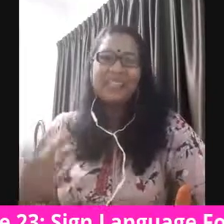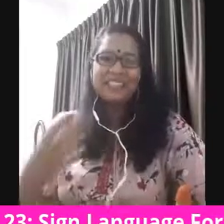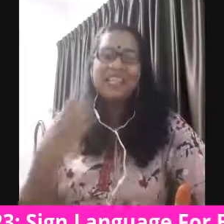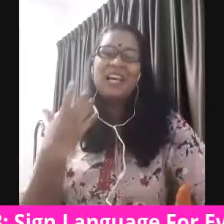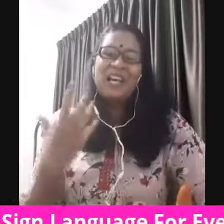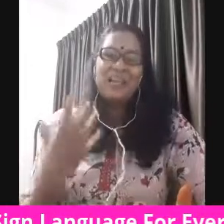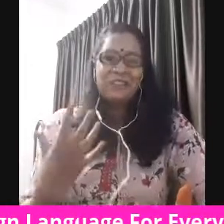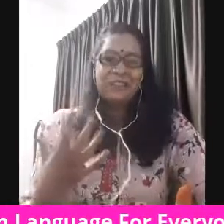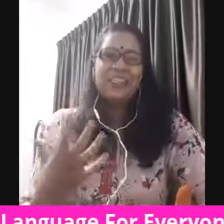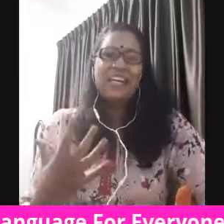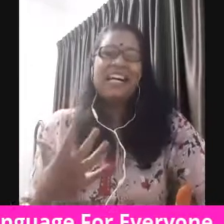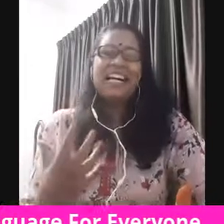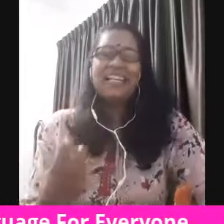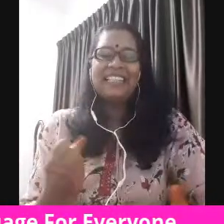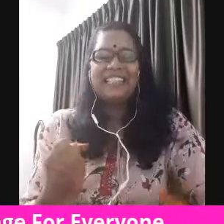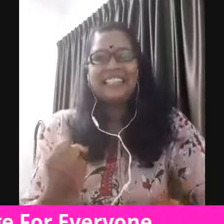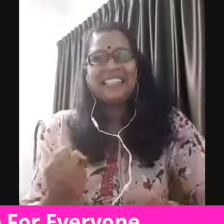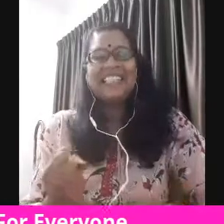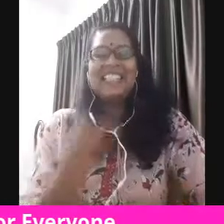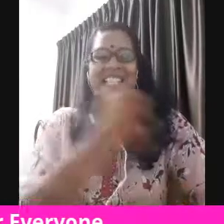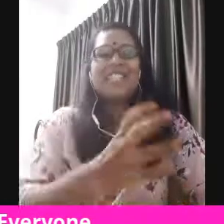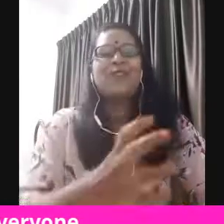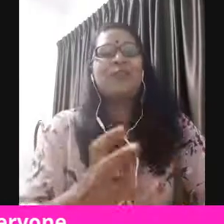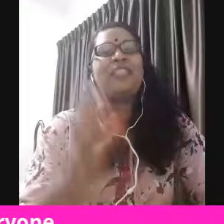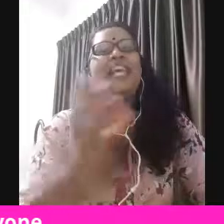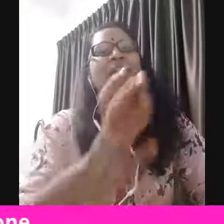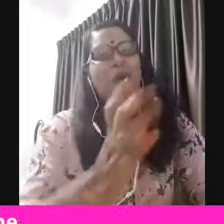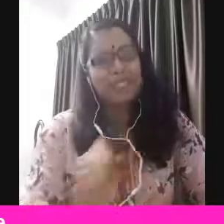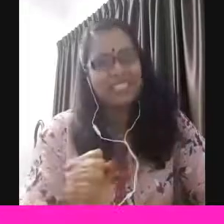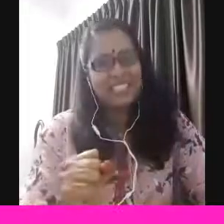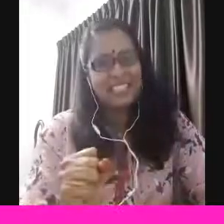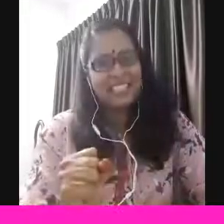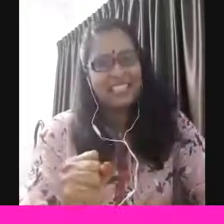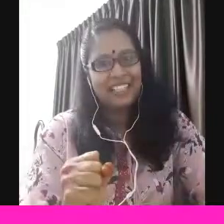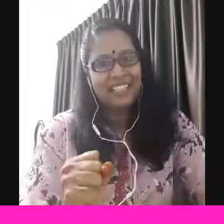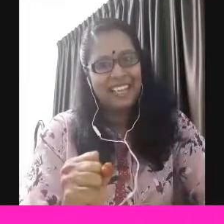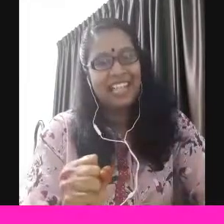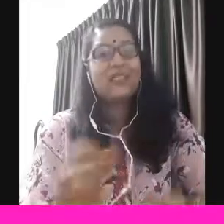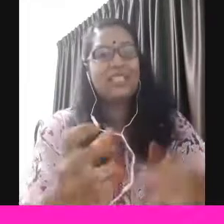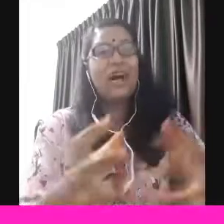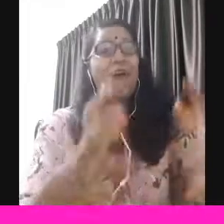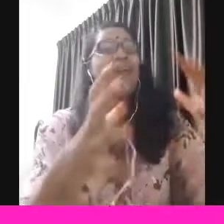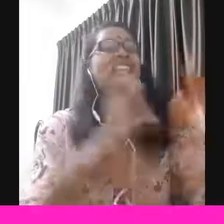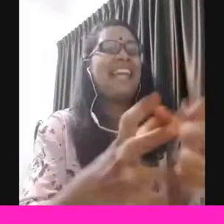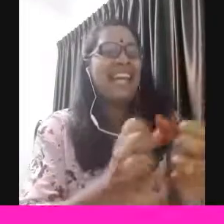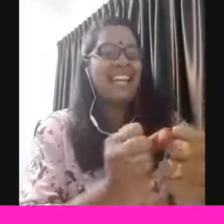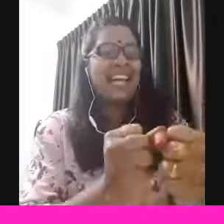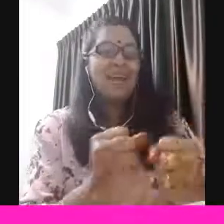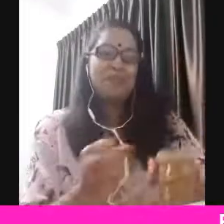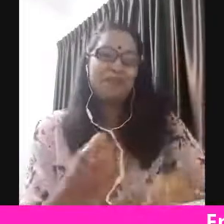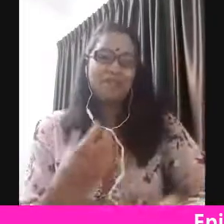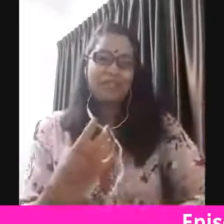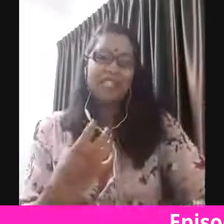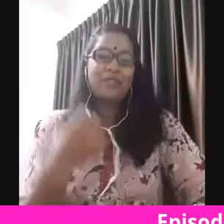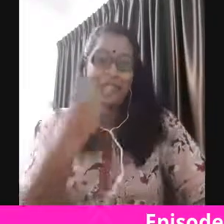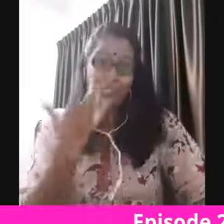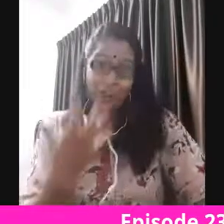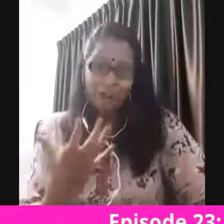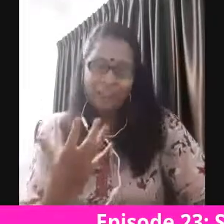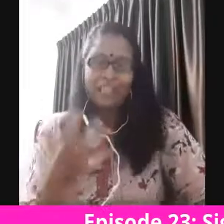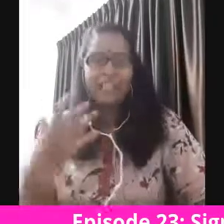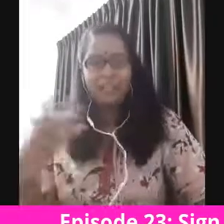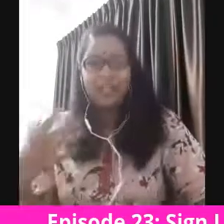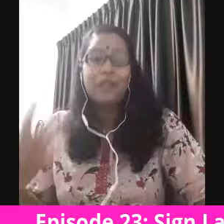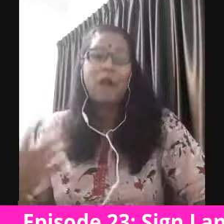us because we she is from their community. So they Yeah. are one being. But for us, we